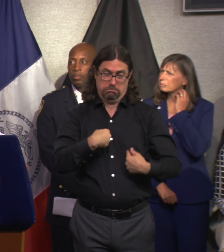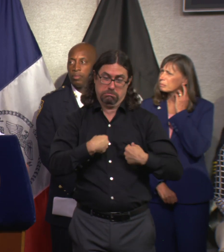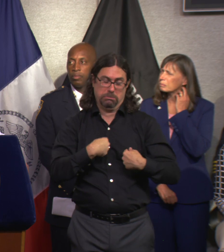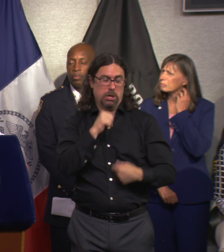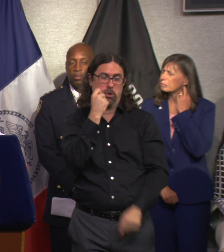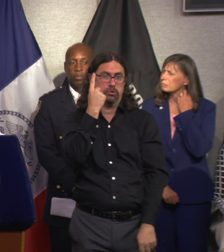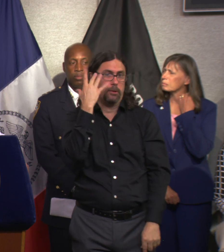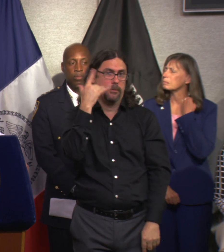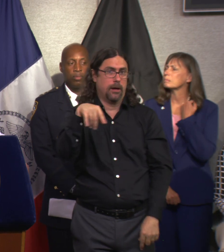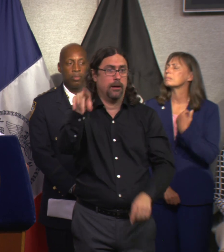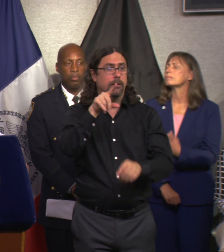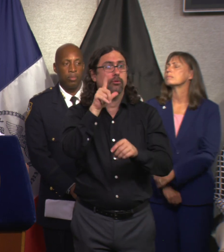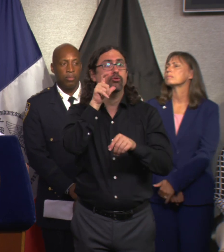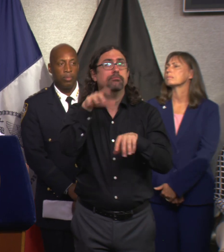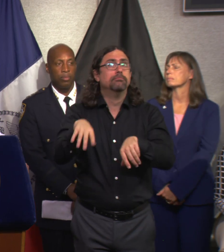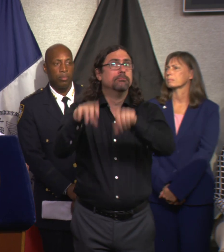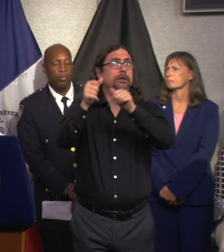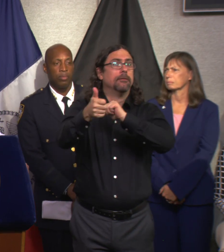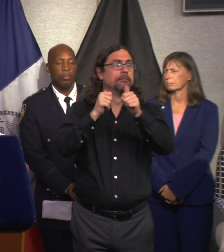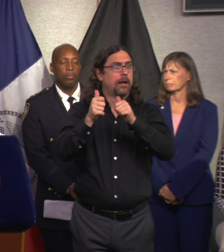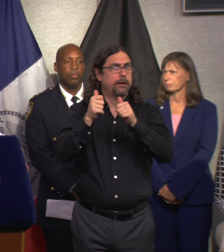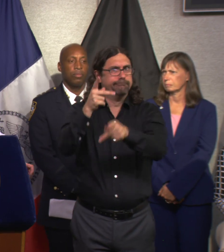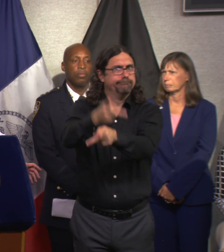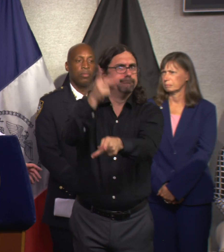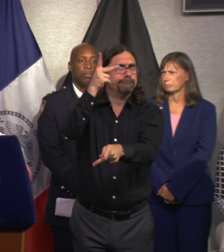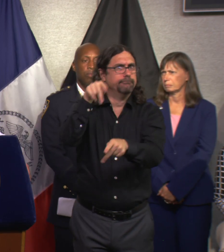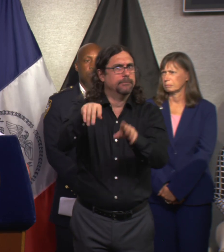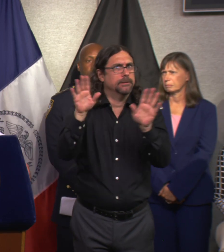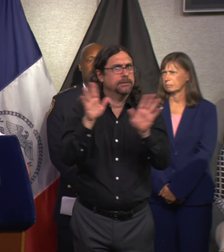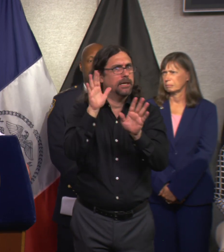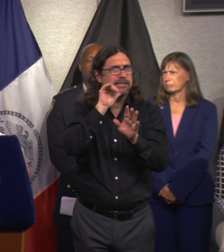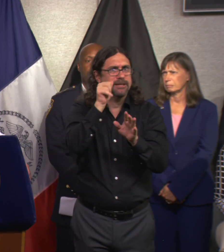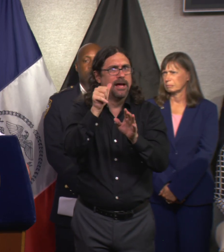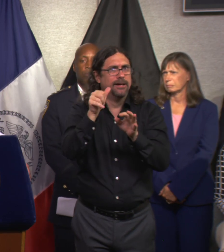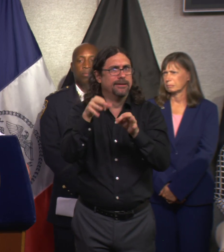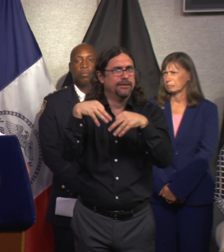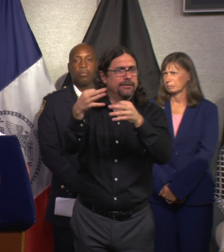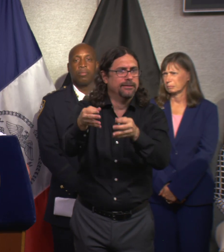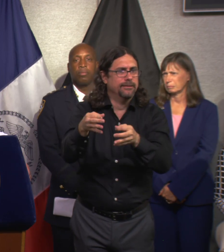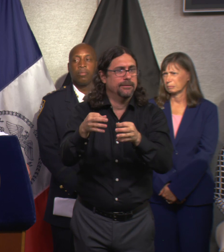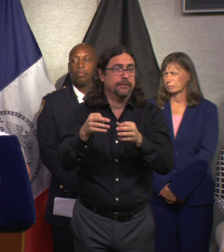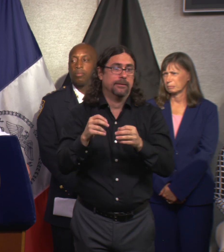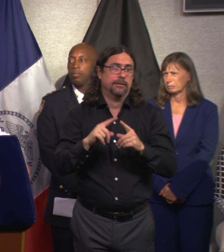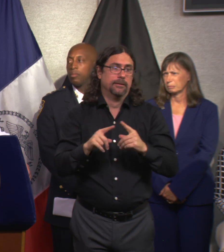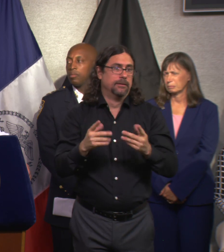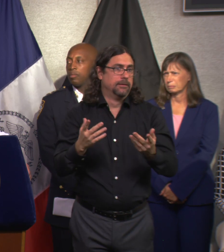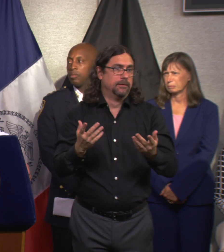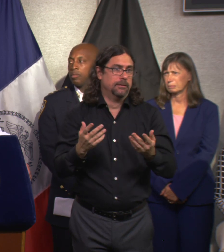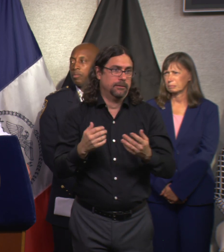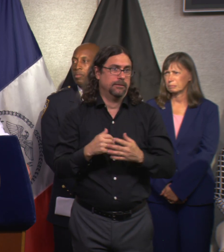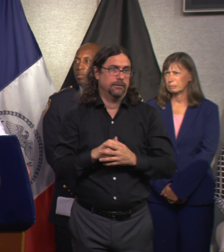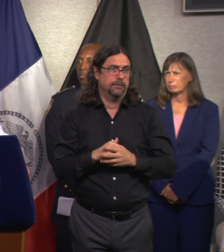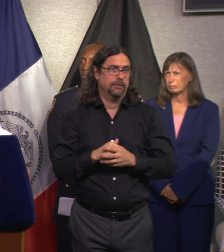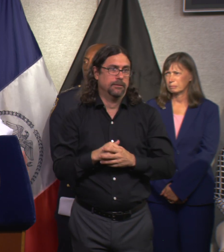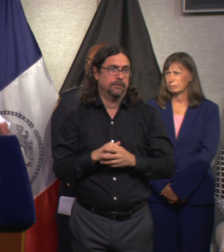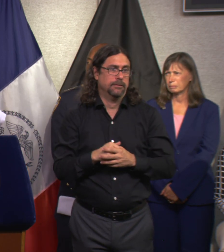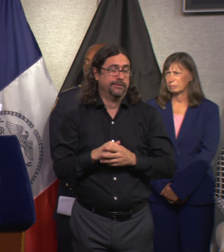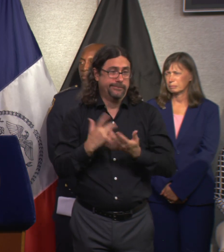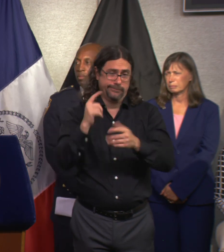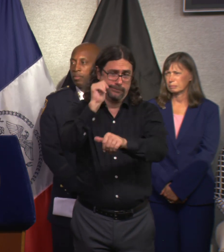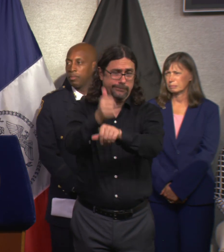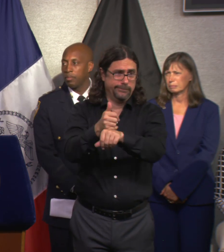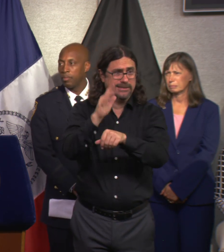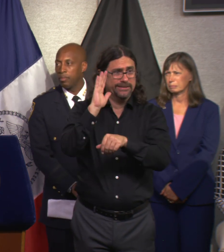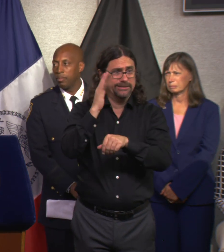this level of heat, obviously, but it did, I believe, overlap, and I would think this is an exceptional situation, but I know we're in dialogue with them right